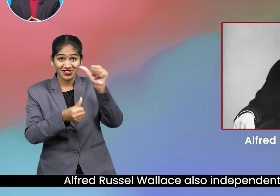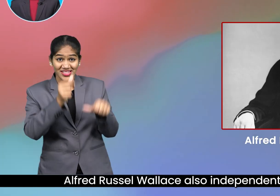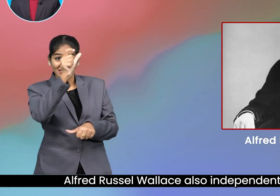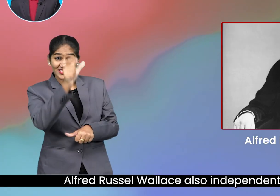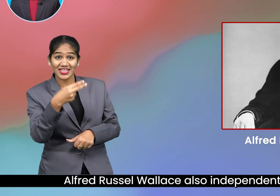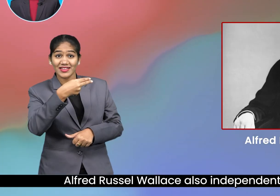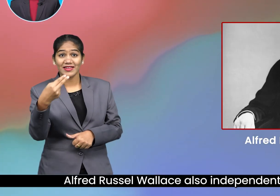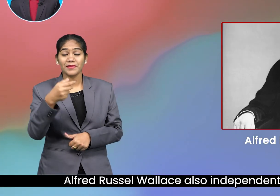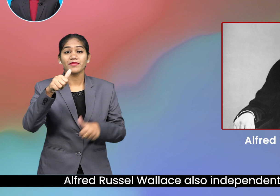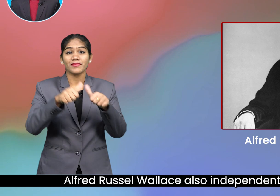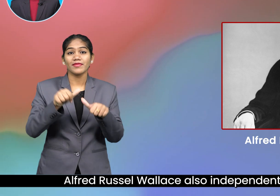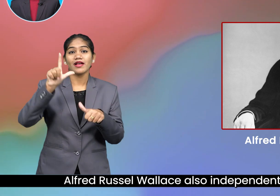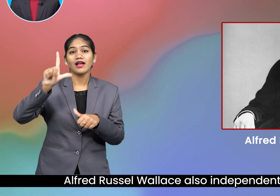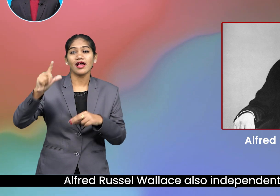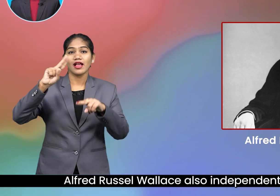Alfred Russel Wallace